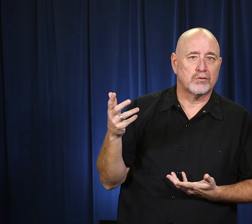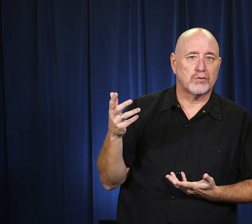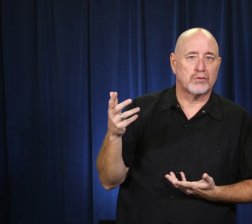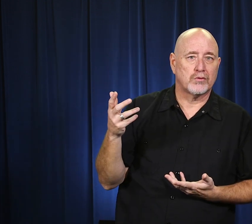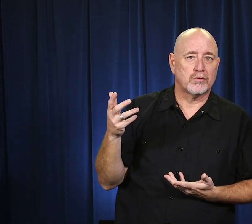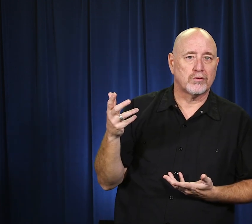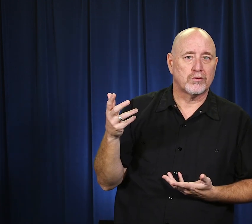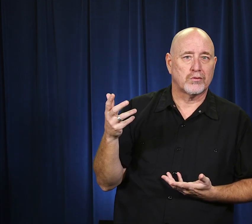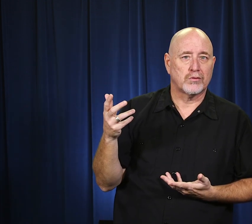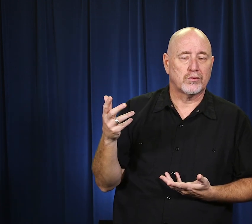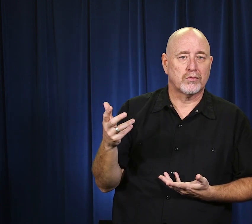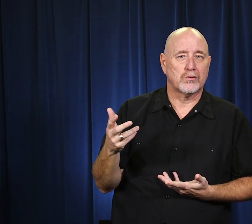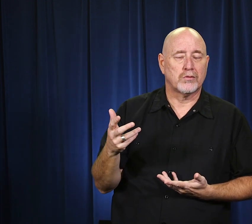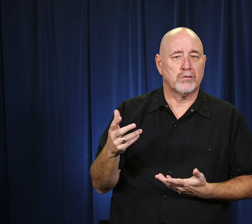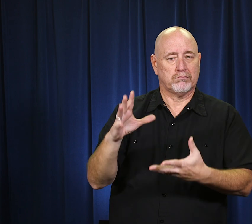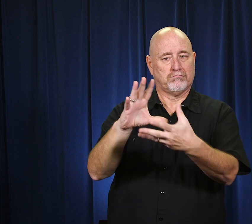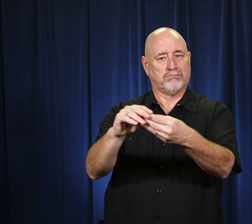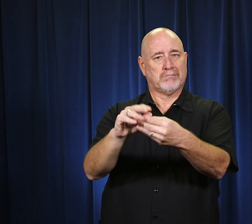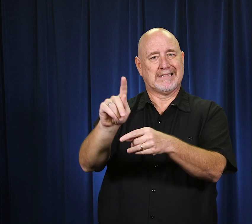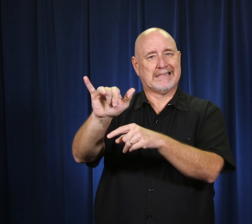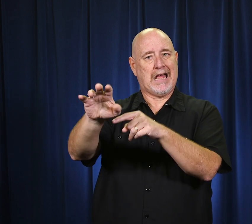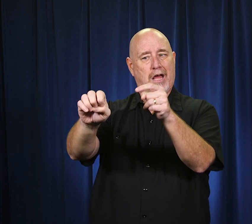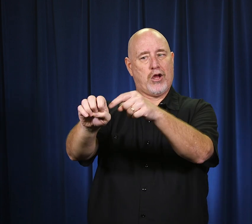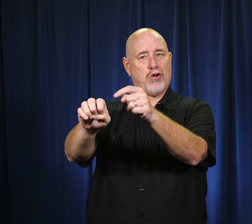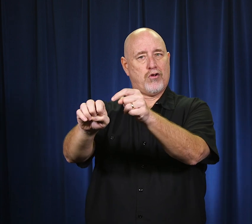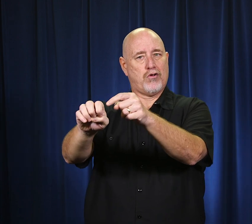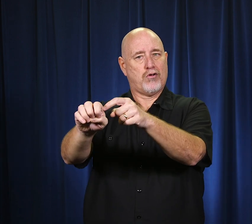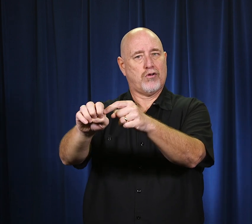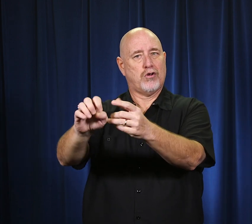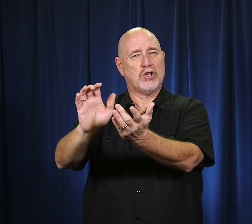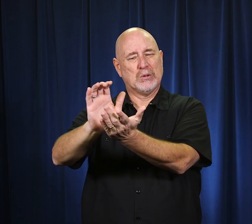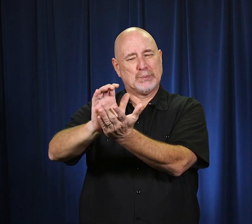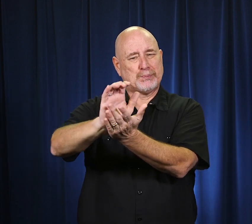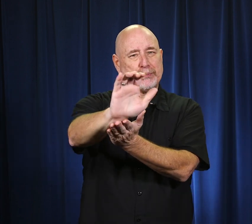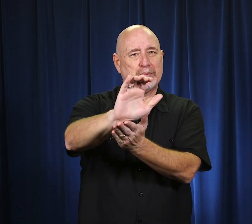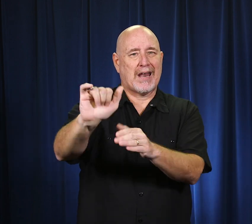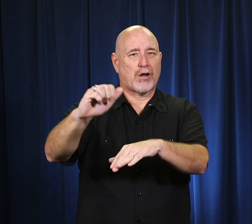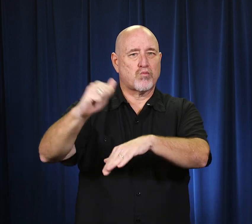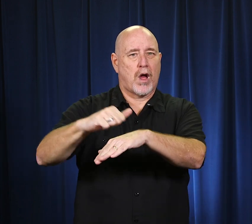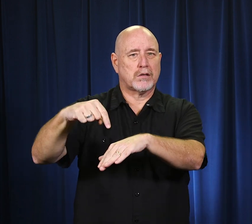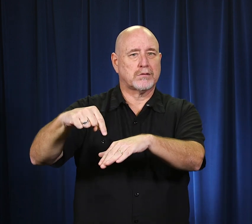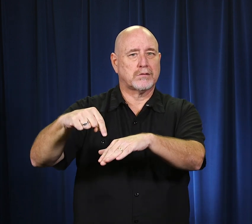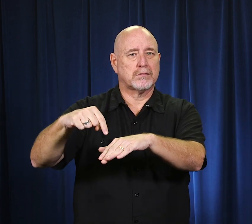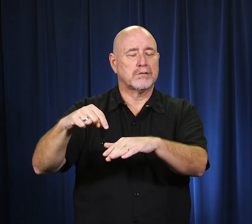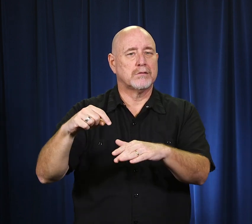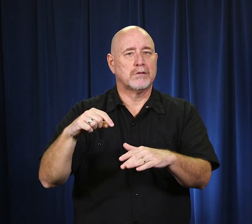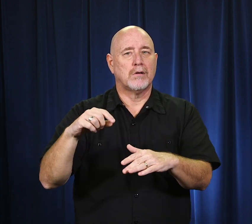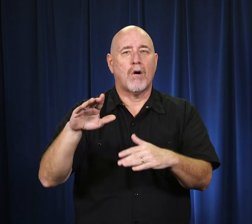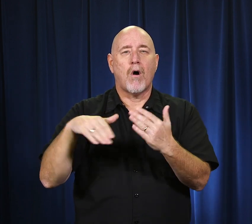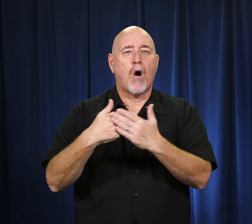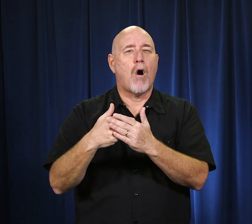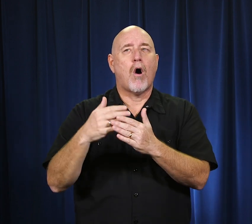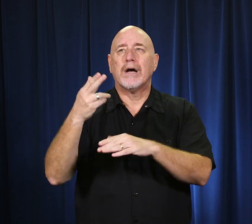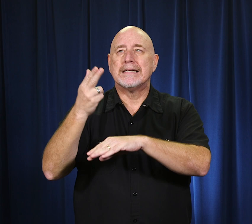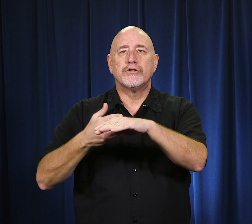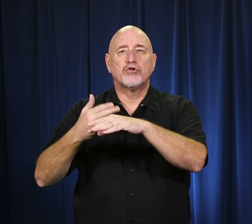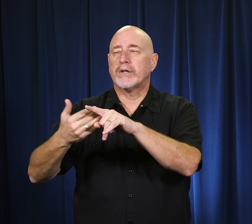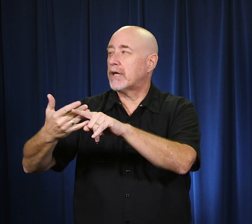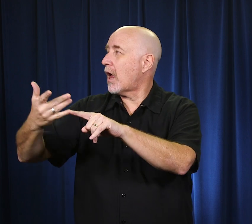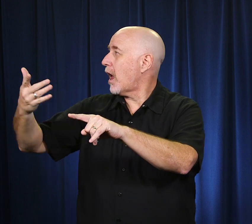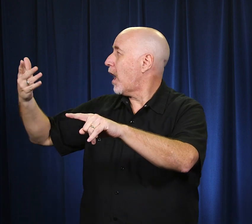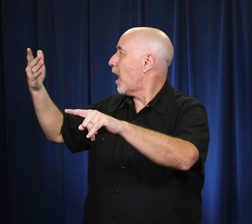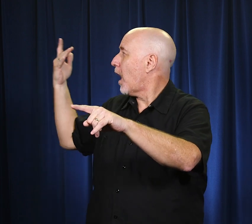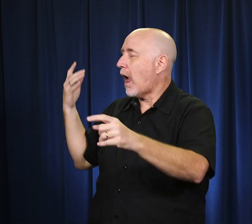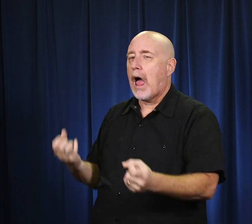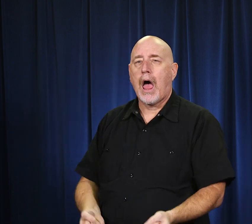years into the future and talked about Tyre being scraped clean like a rock. In all of the annals of